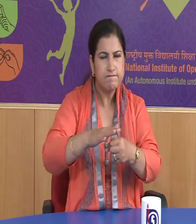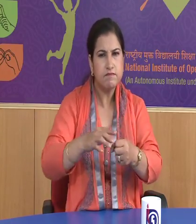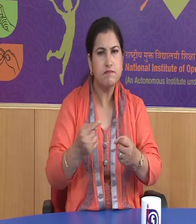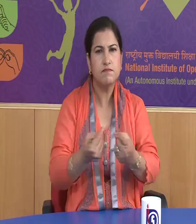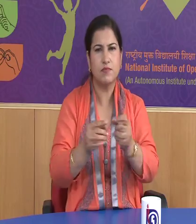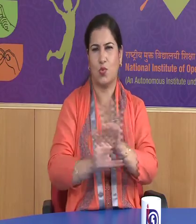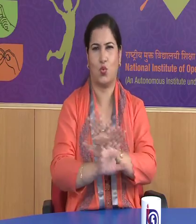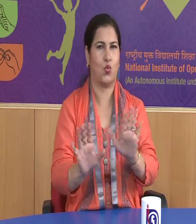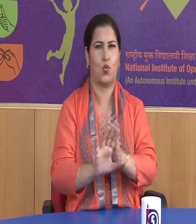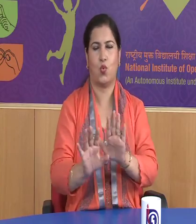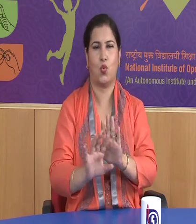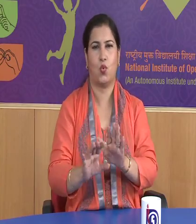them.